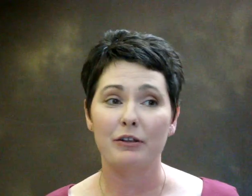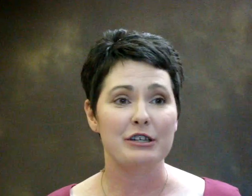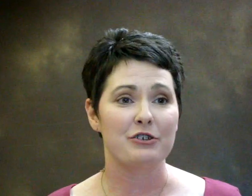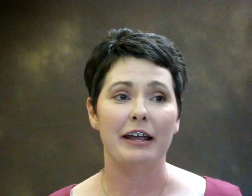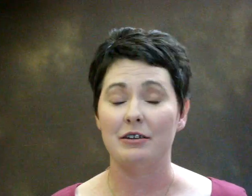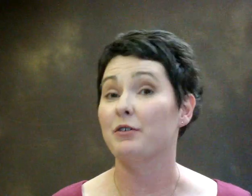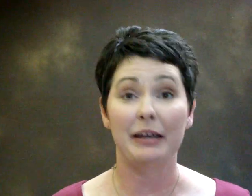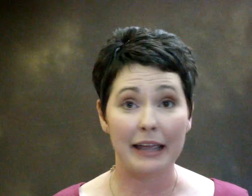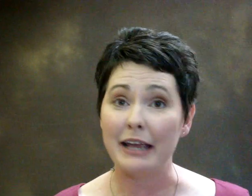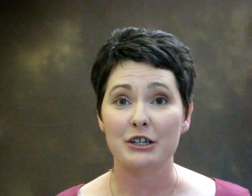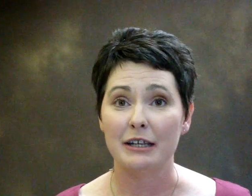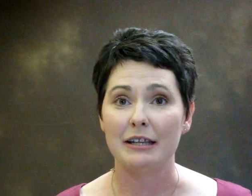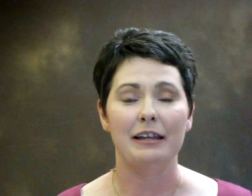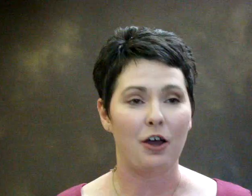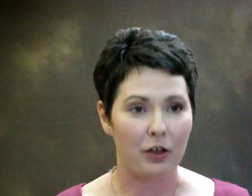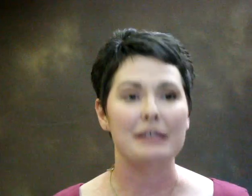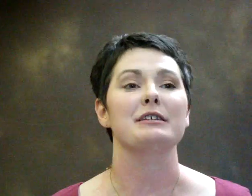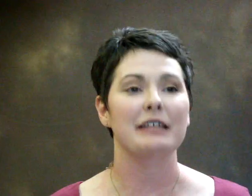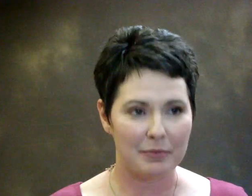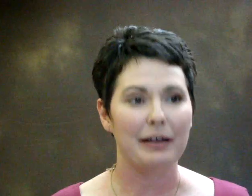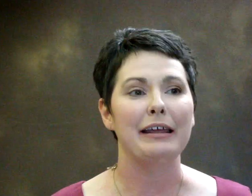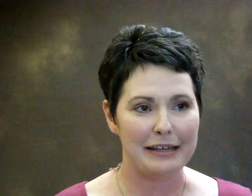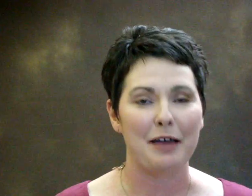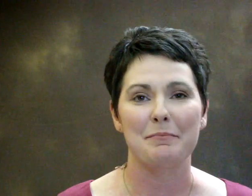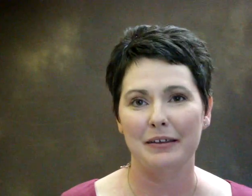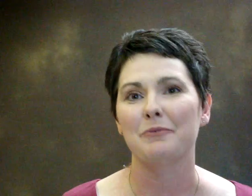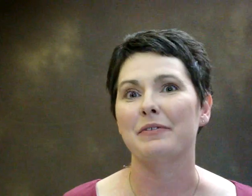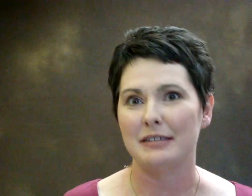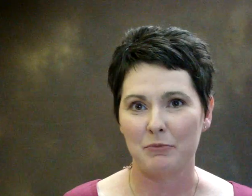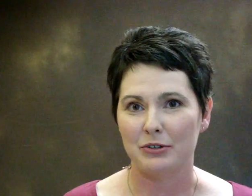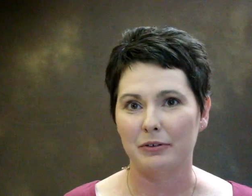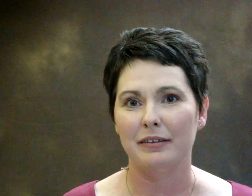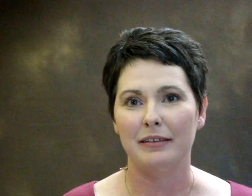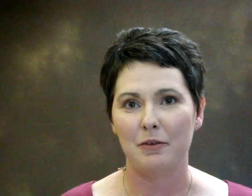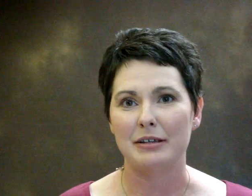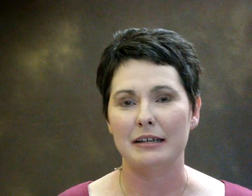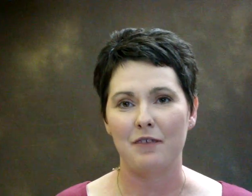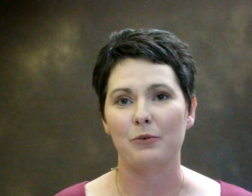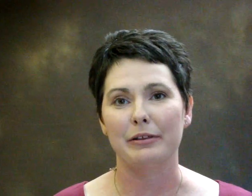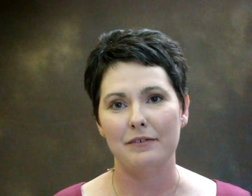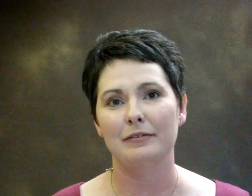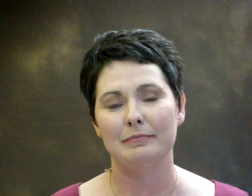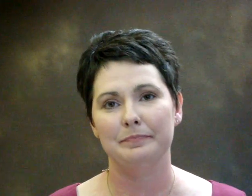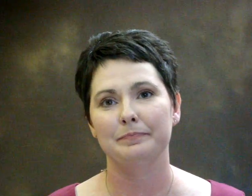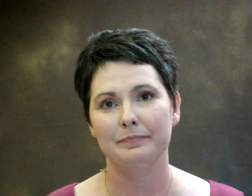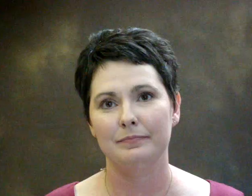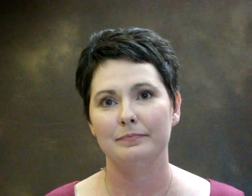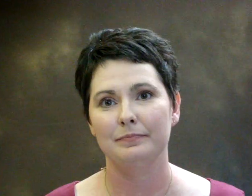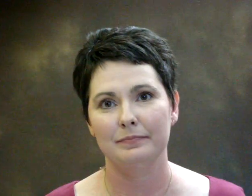neurologist tried different medications, and it just kept on ending up with the same result. That So I you're wasn't still having relief. seeking neurologists because you're still in